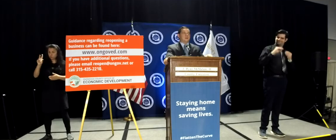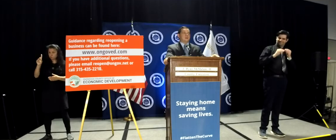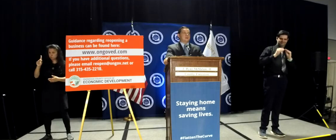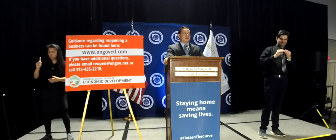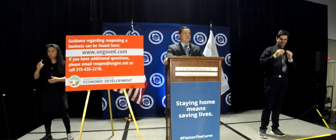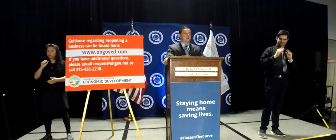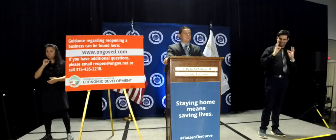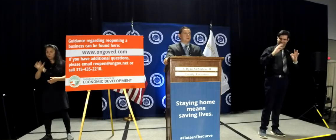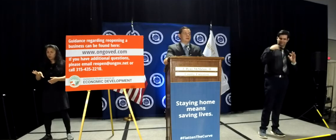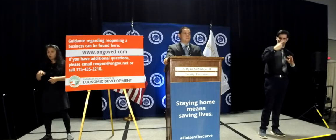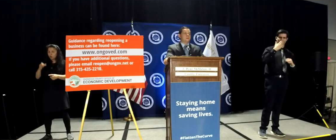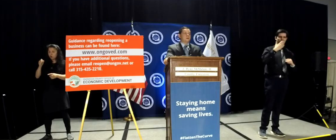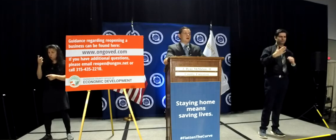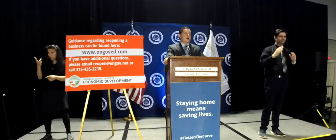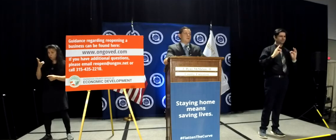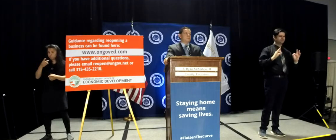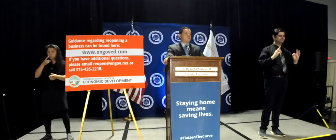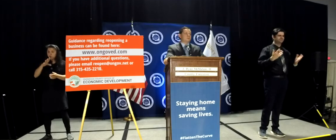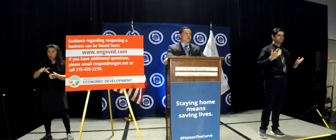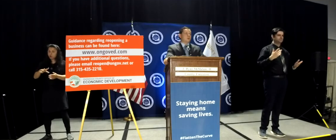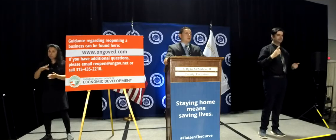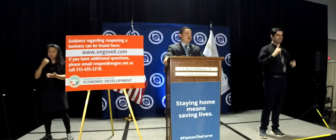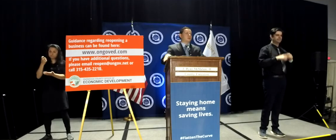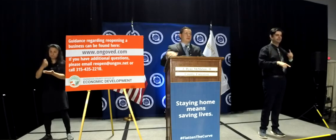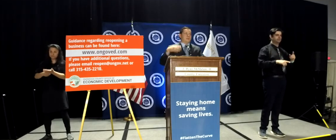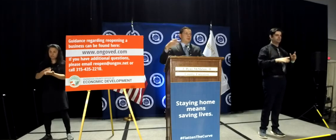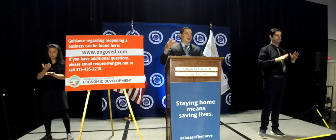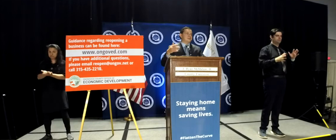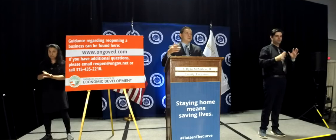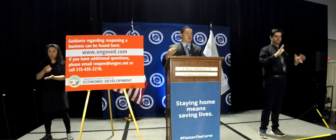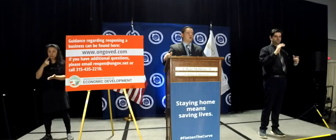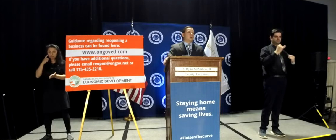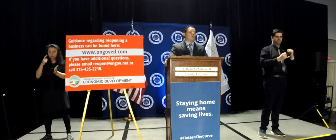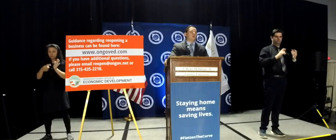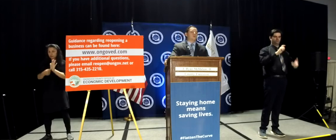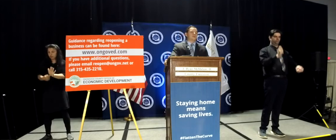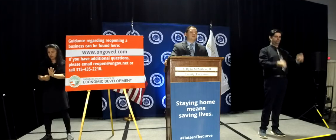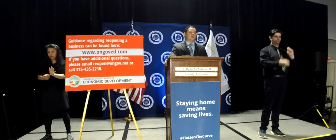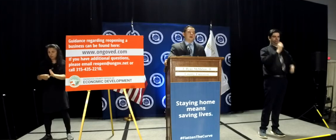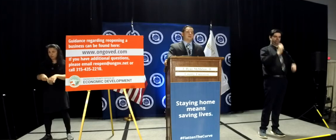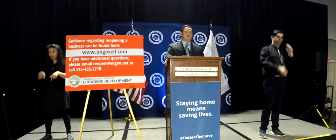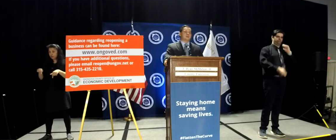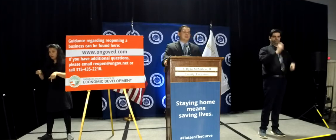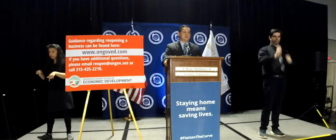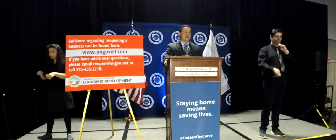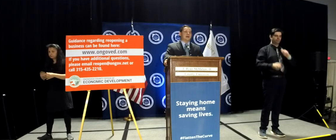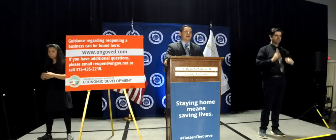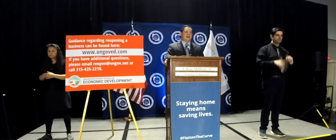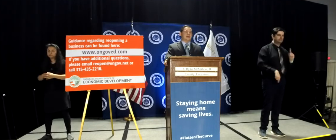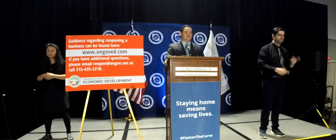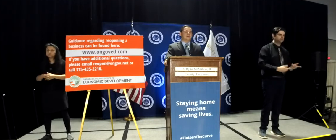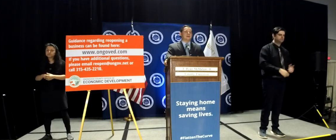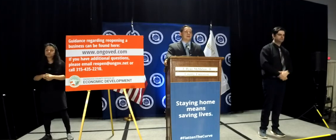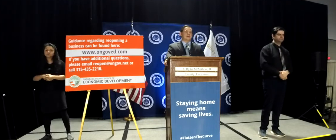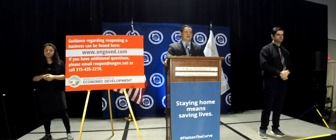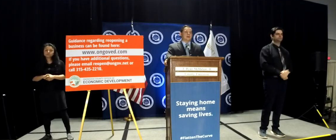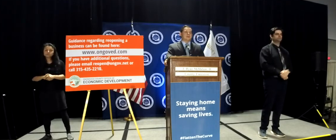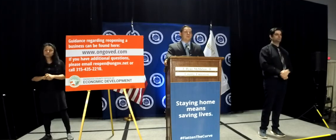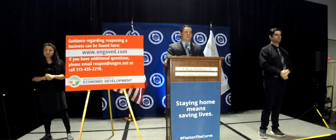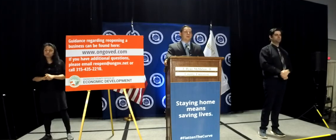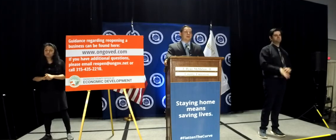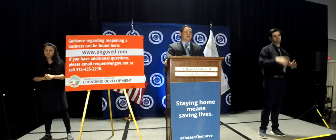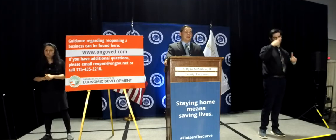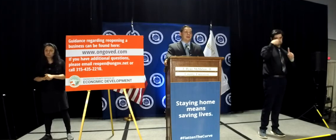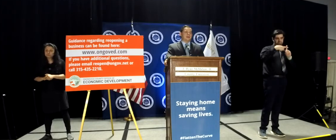data. You can't manipulate it. And we got through that process. So what was different about this is that, again,